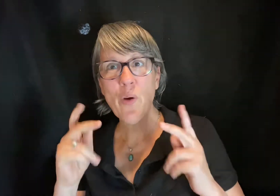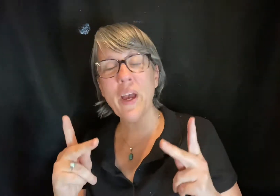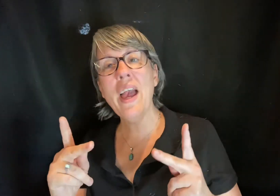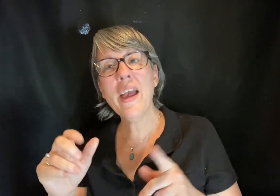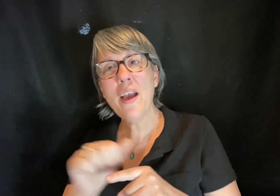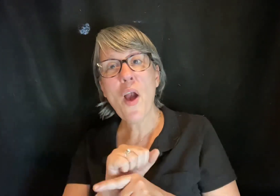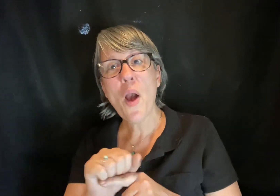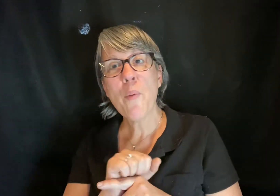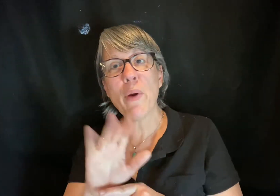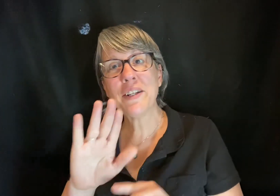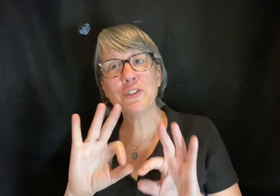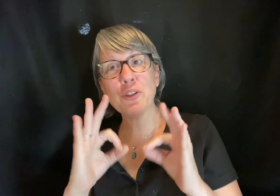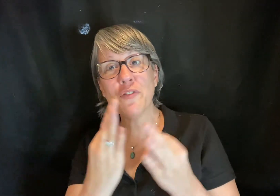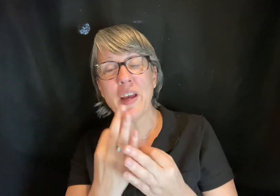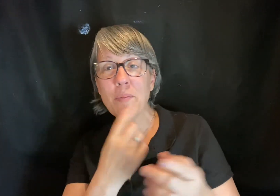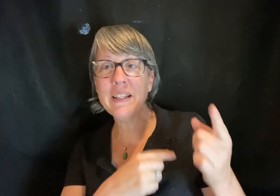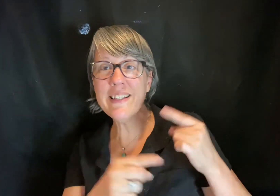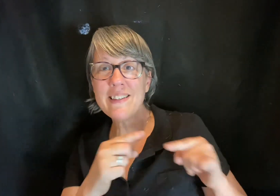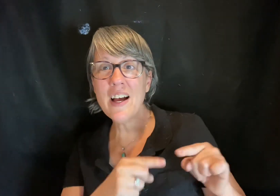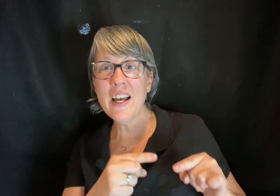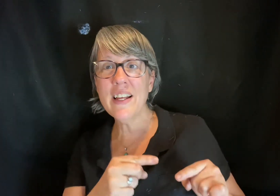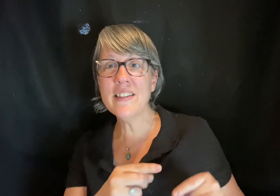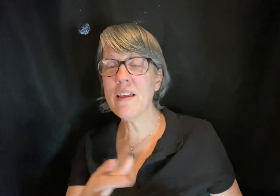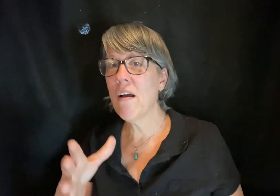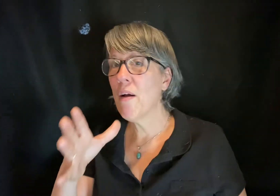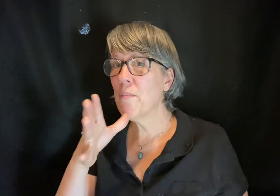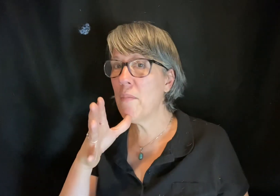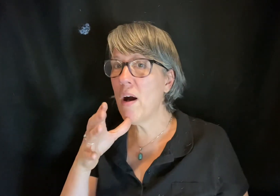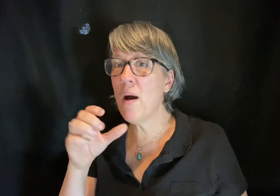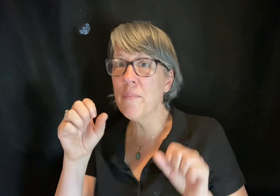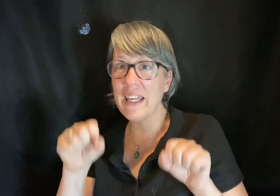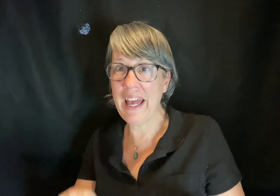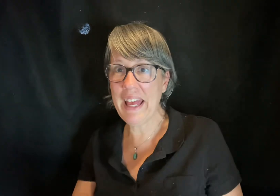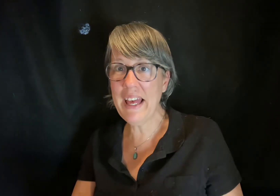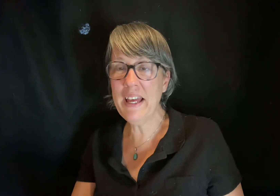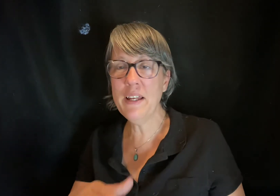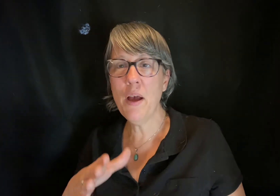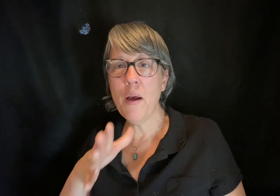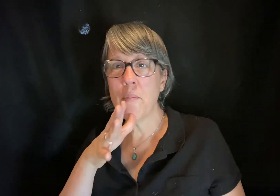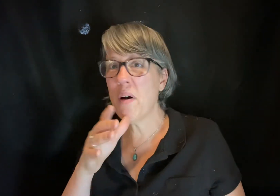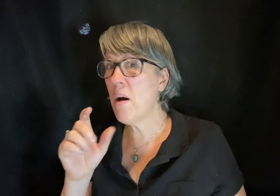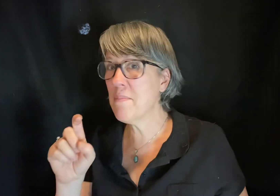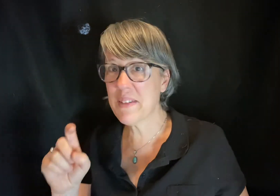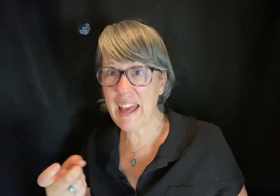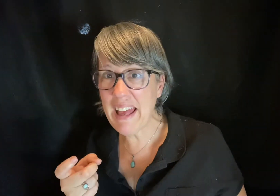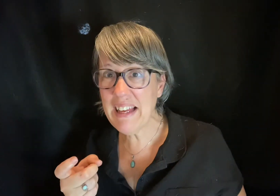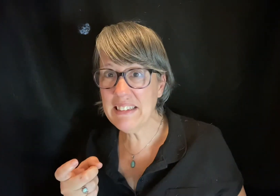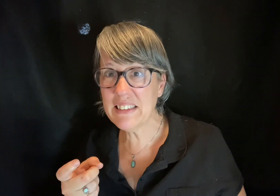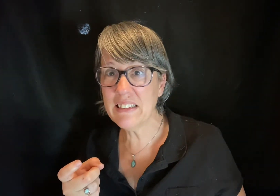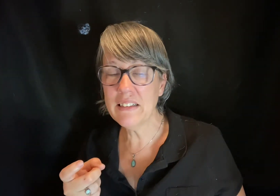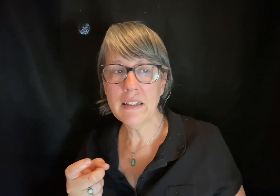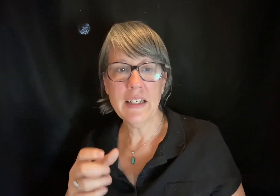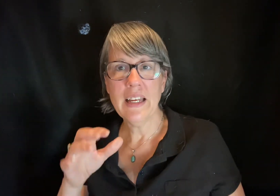Okay. Practice your family signs. Mom can, mom can't. And